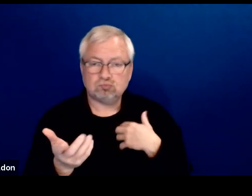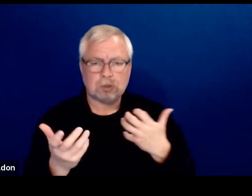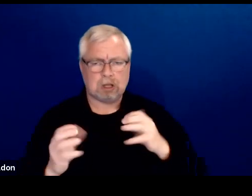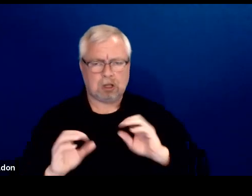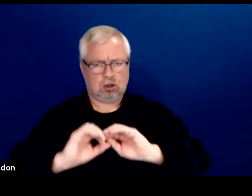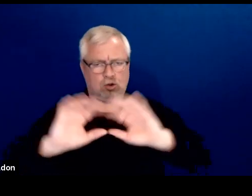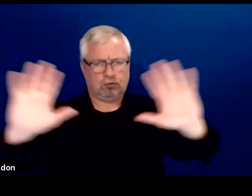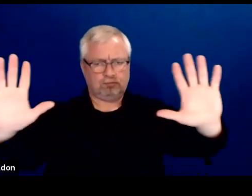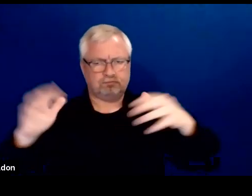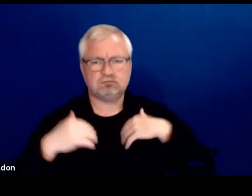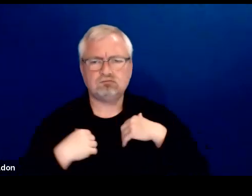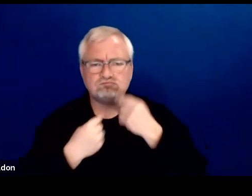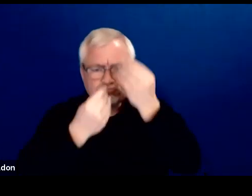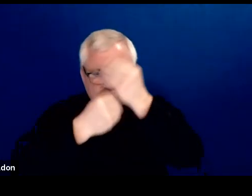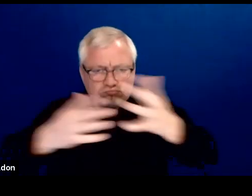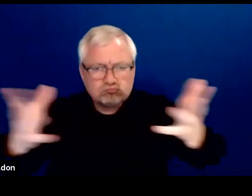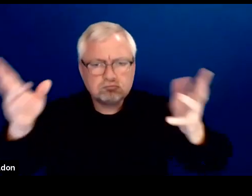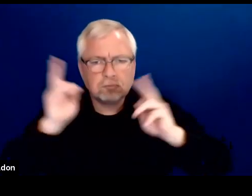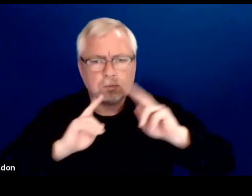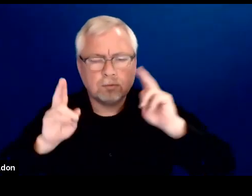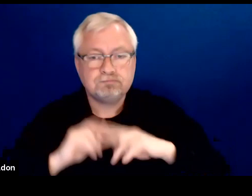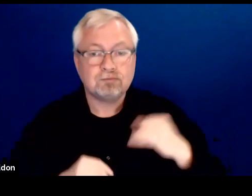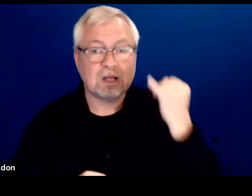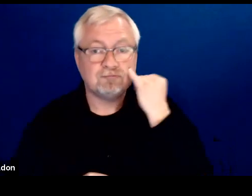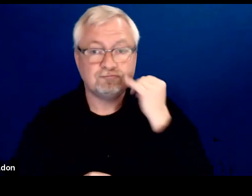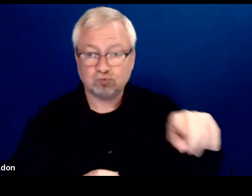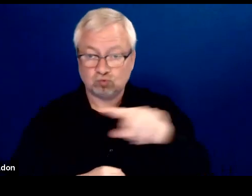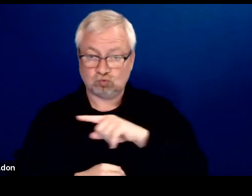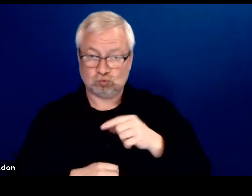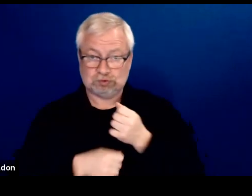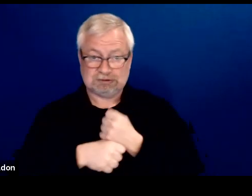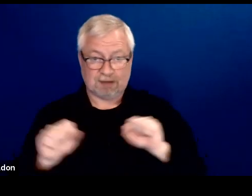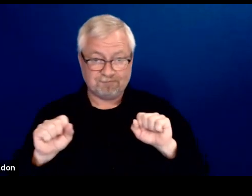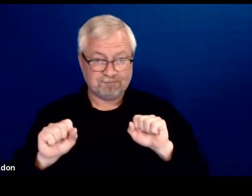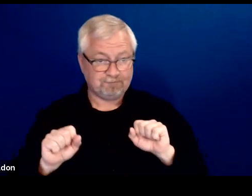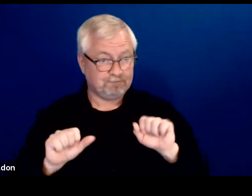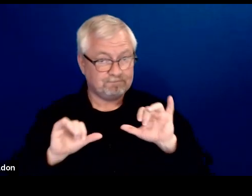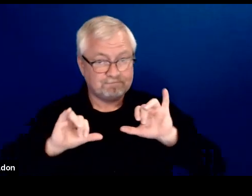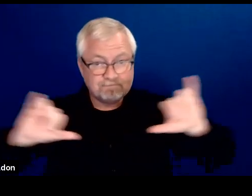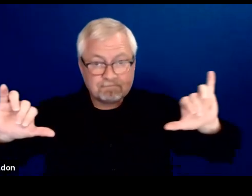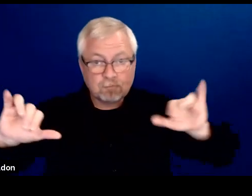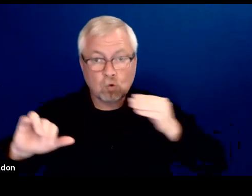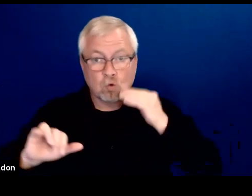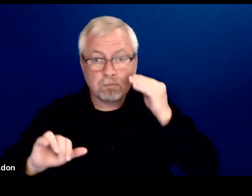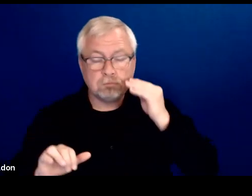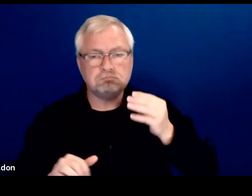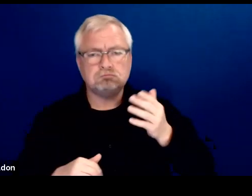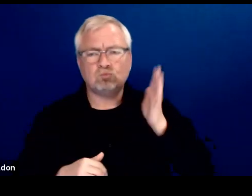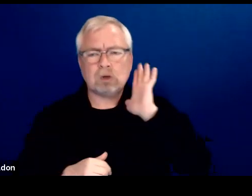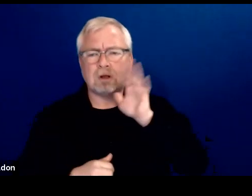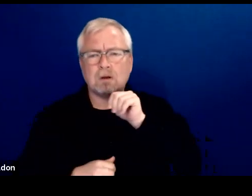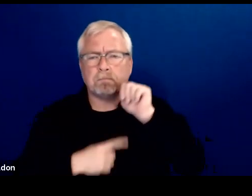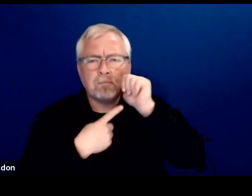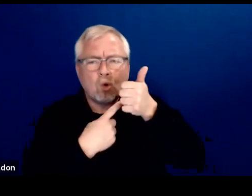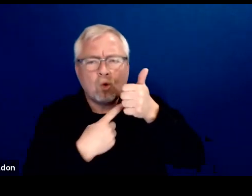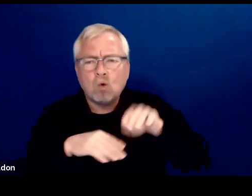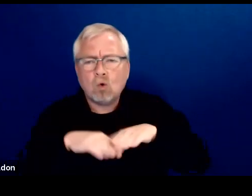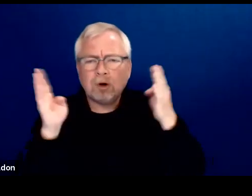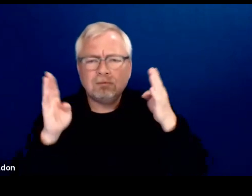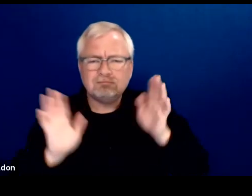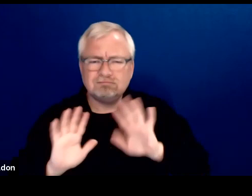it were safe and we could protect people, we would of course start every business tomorrow. We're not certain that's the case, but we do think that there are many out